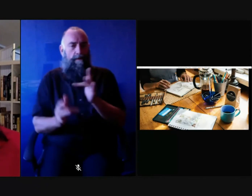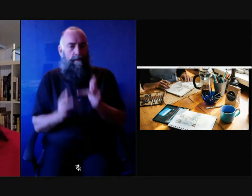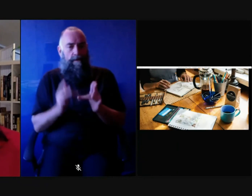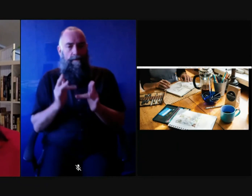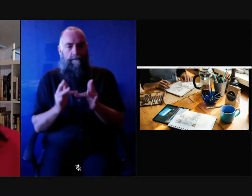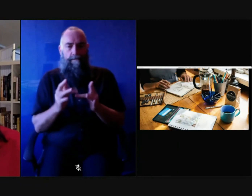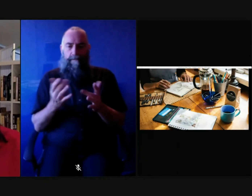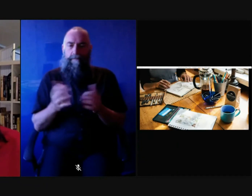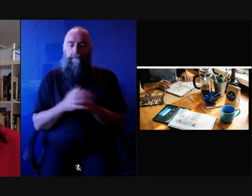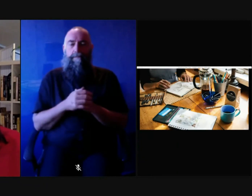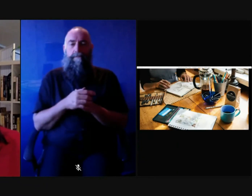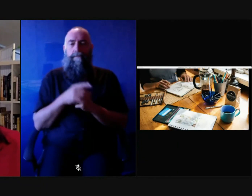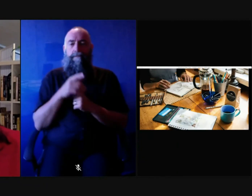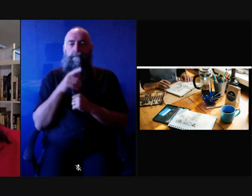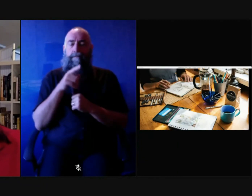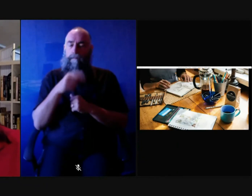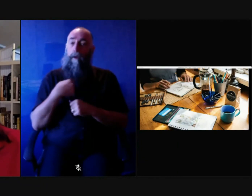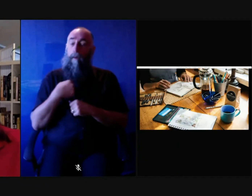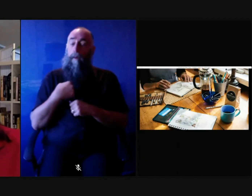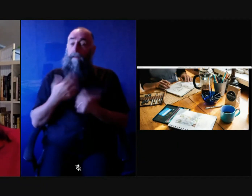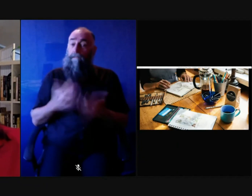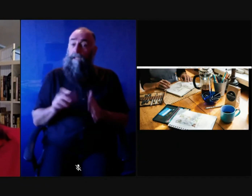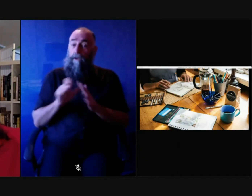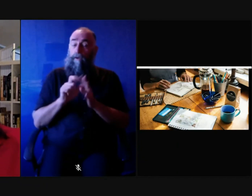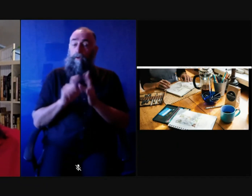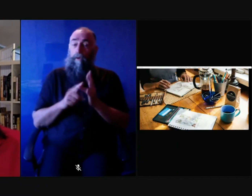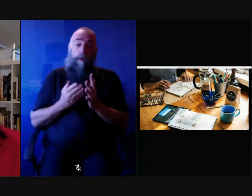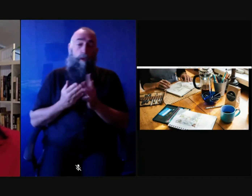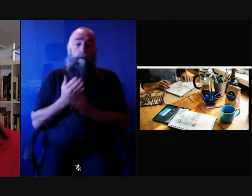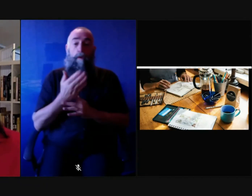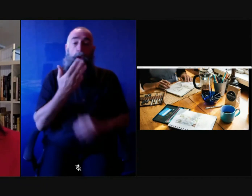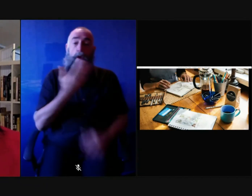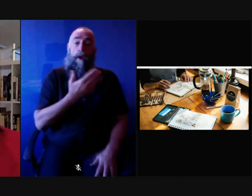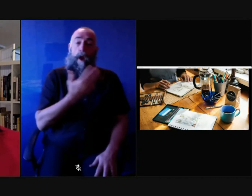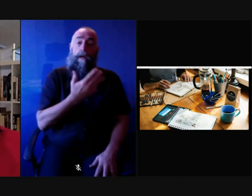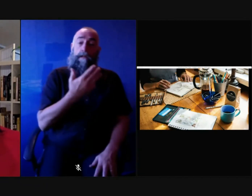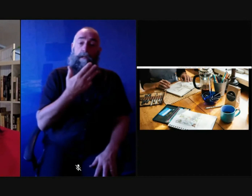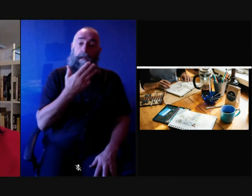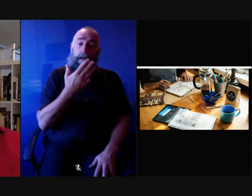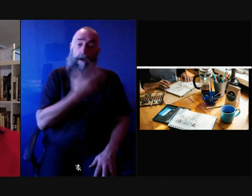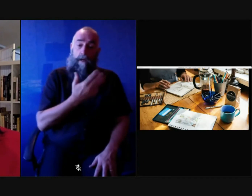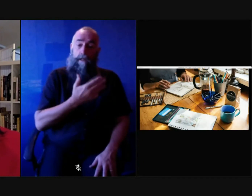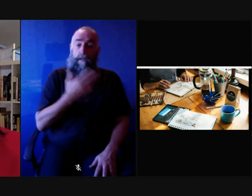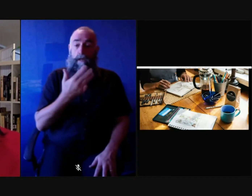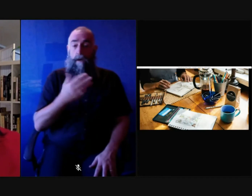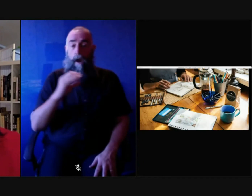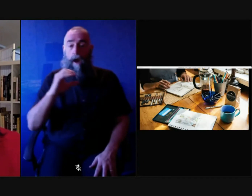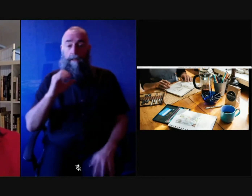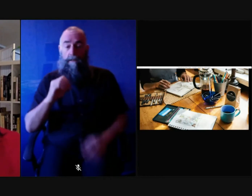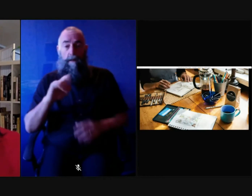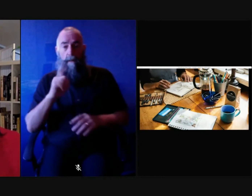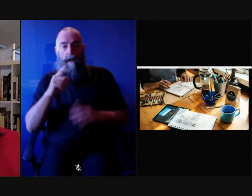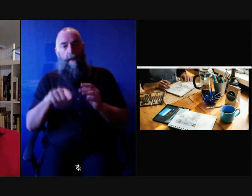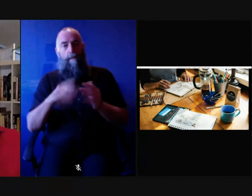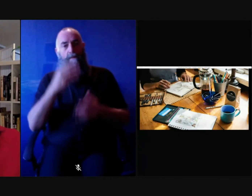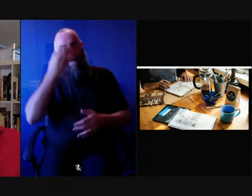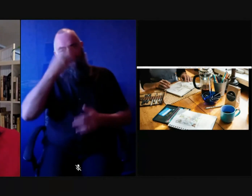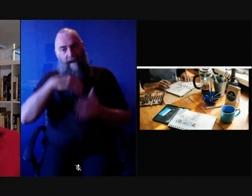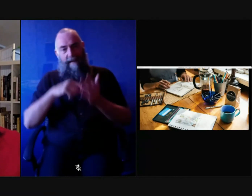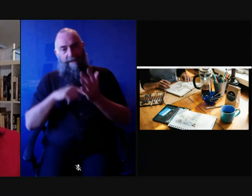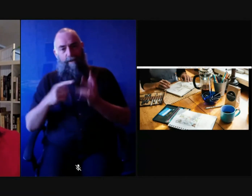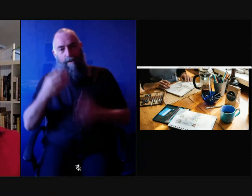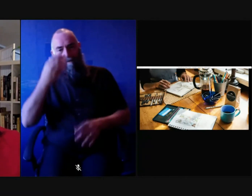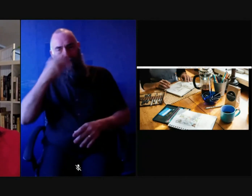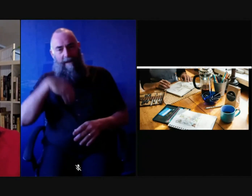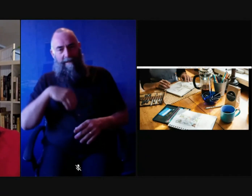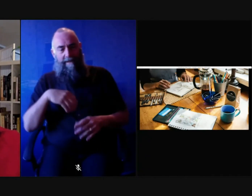that's something that we did during the recession in the early 1990s. Of course, we did it in real life, but it was a fantastic way